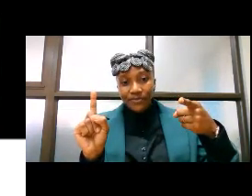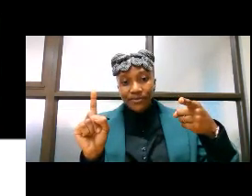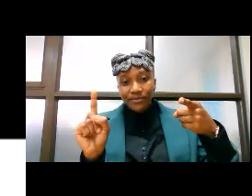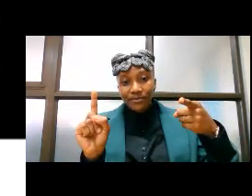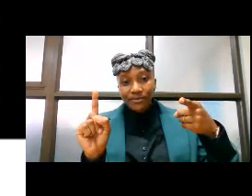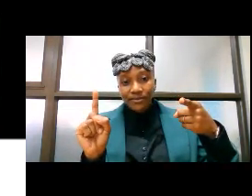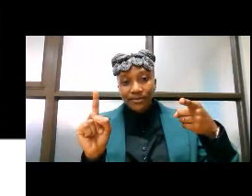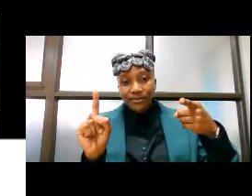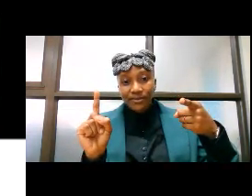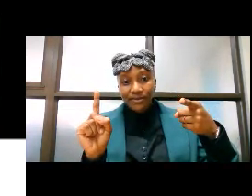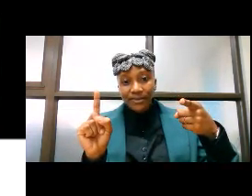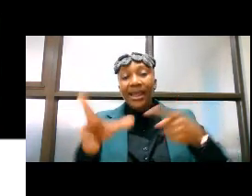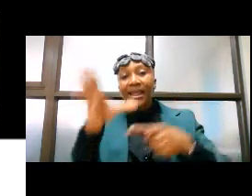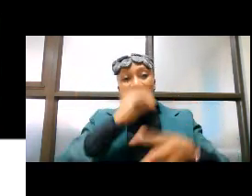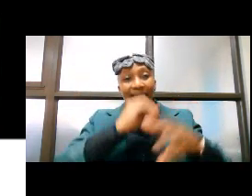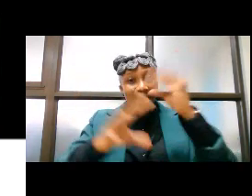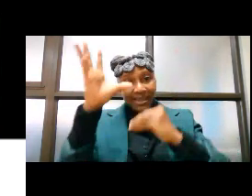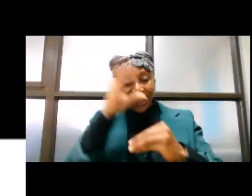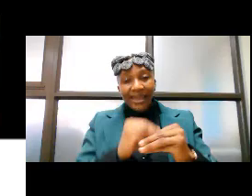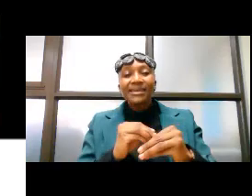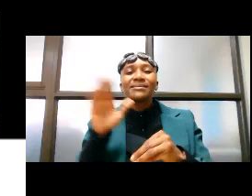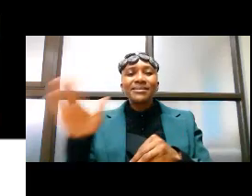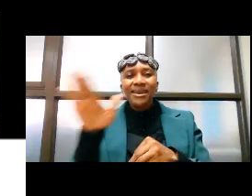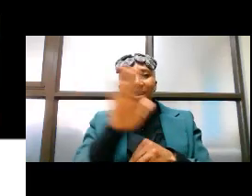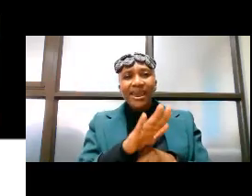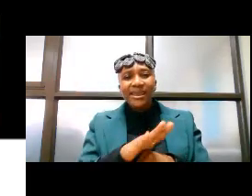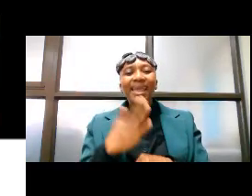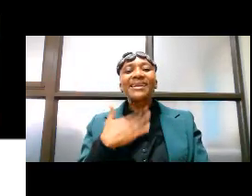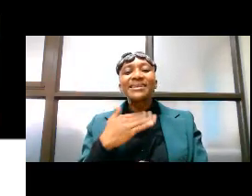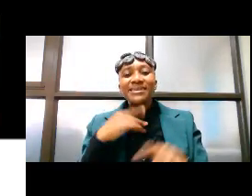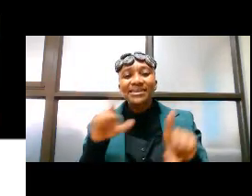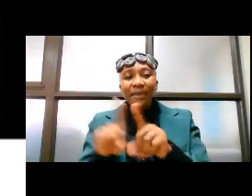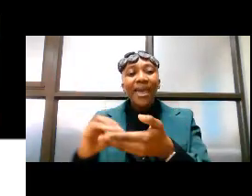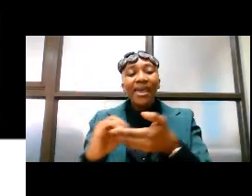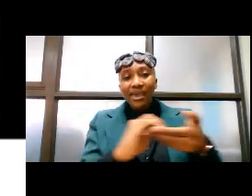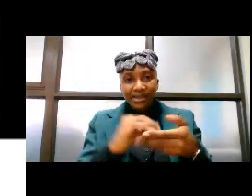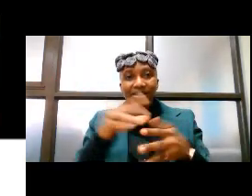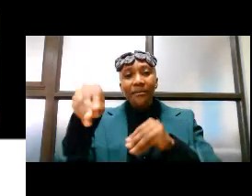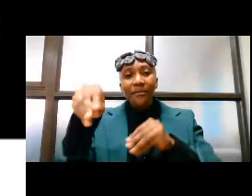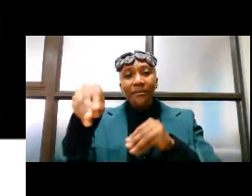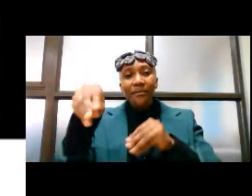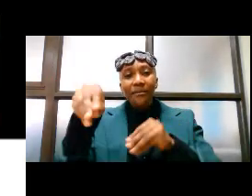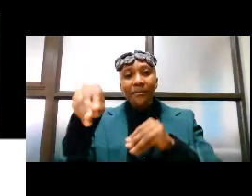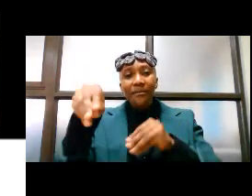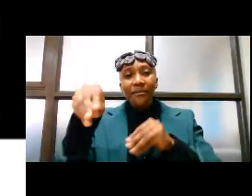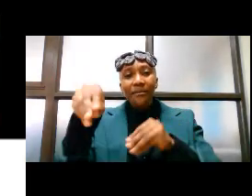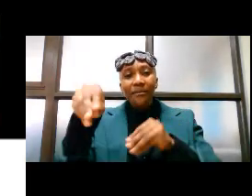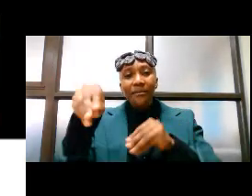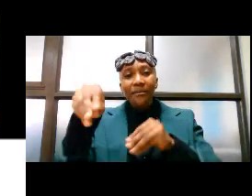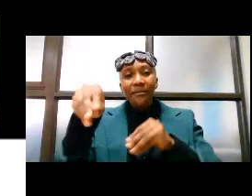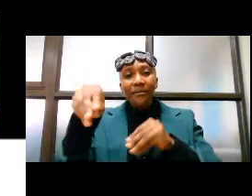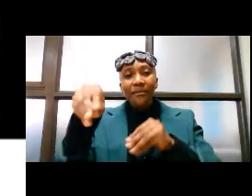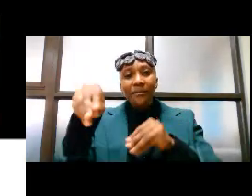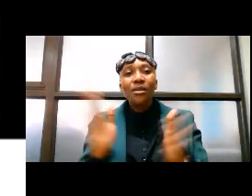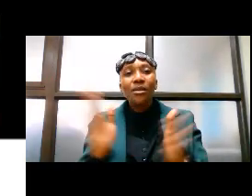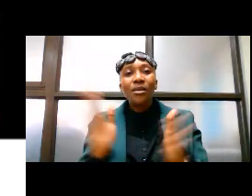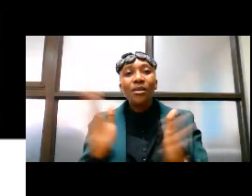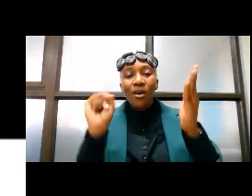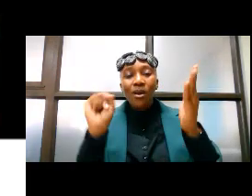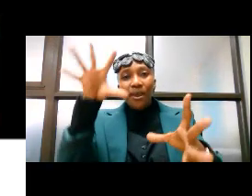and engaged with the material to be learned. When you can promote immersion by offering